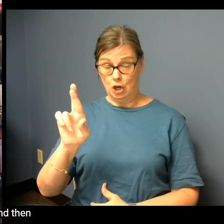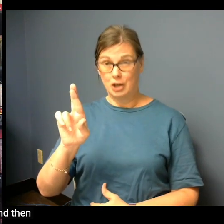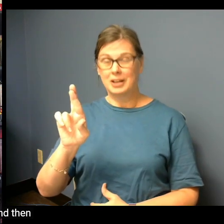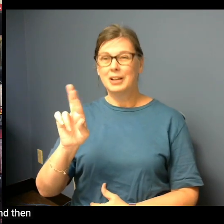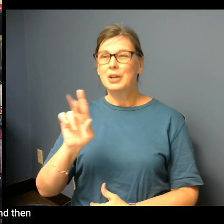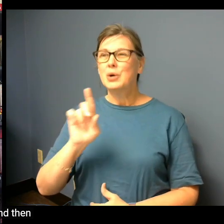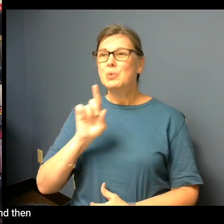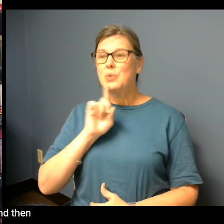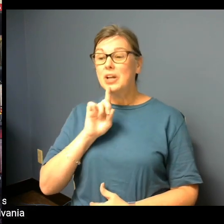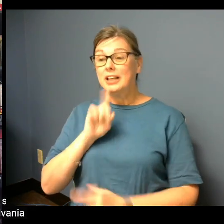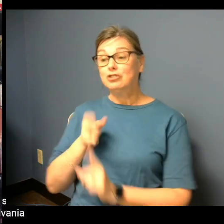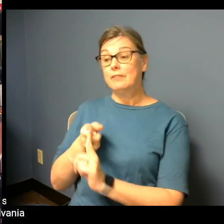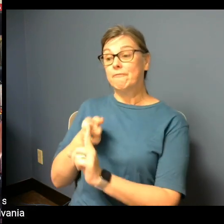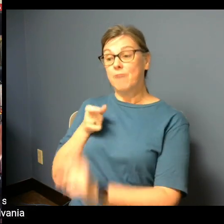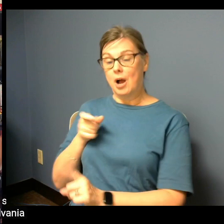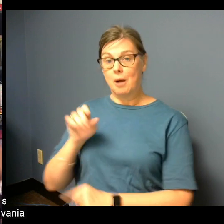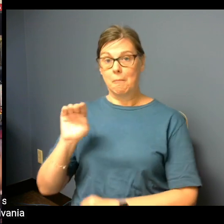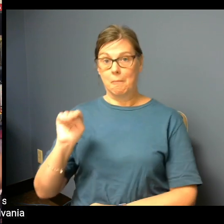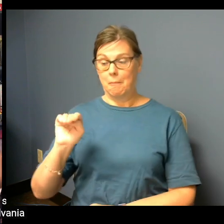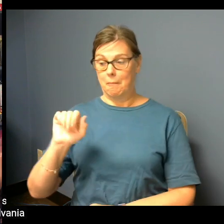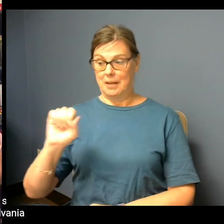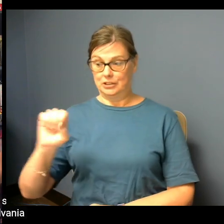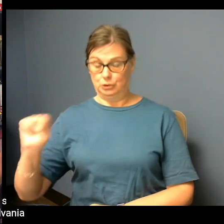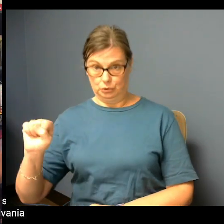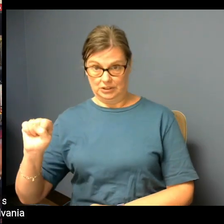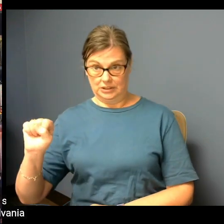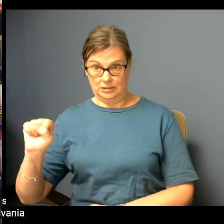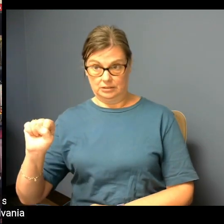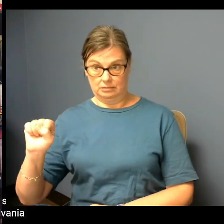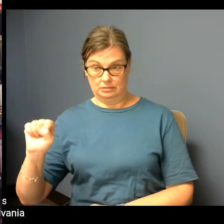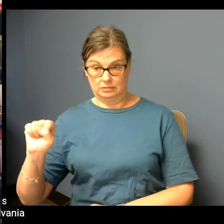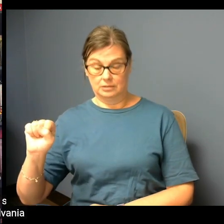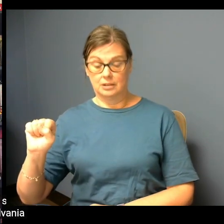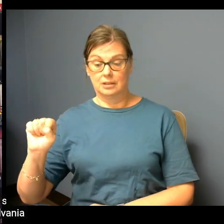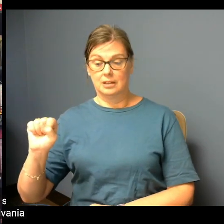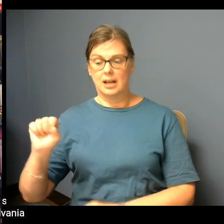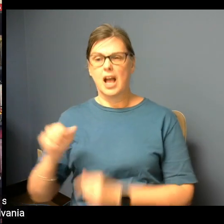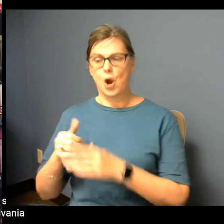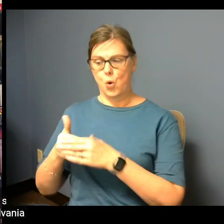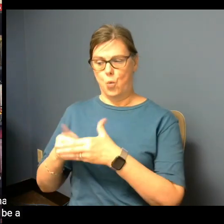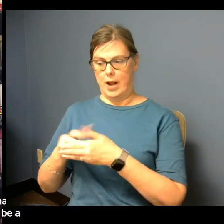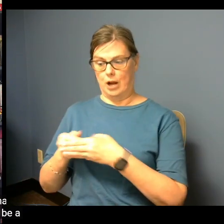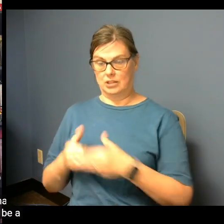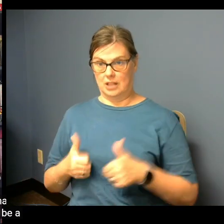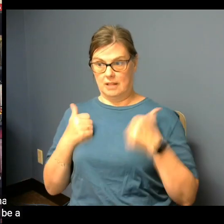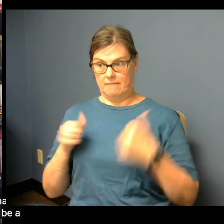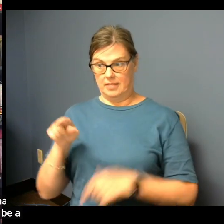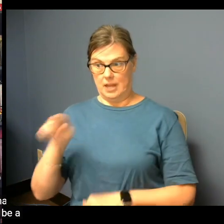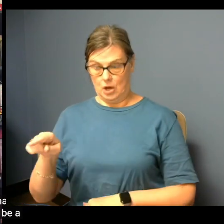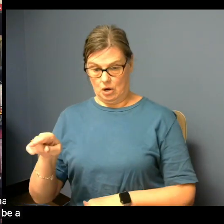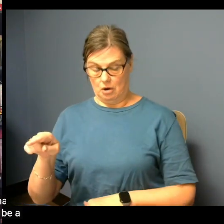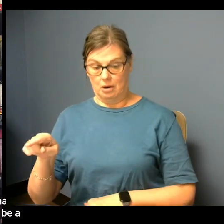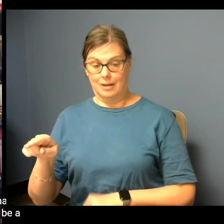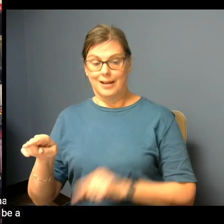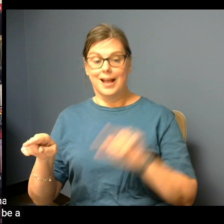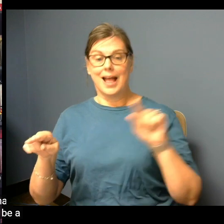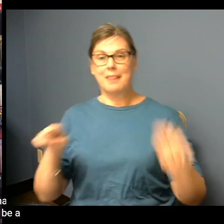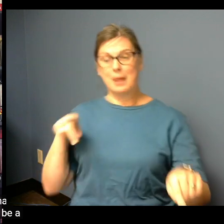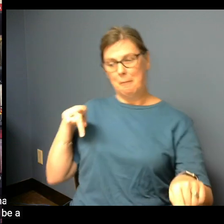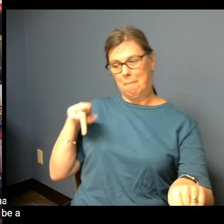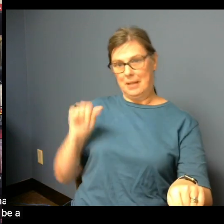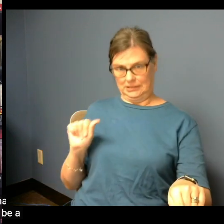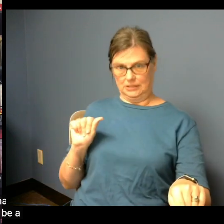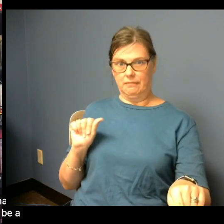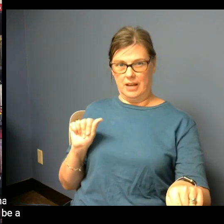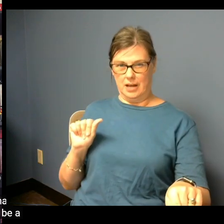Massachusetts and the Puritans, and then Pennsylvania and the Quakers. So she's not really connected with Pennsylvania, Mary Dyer, but